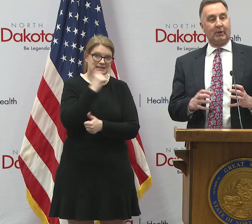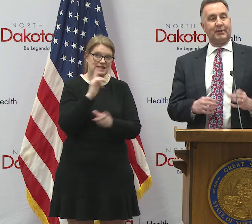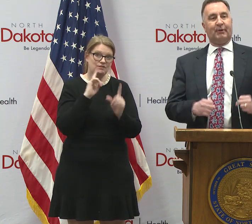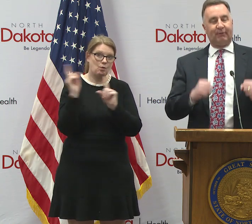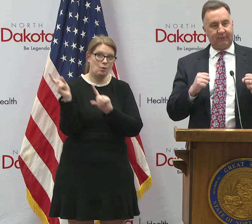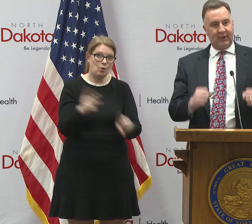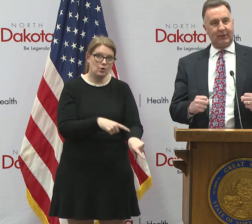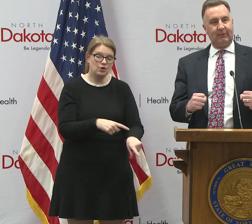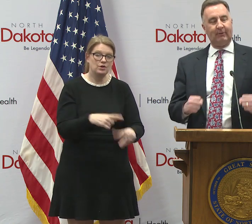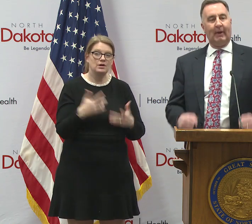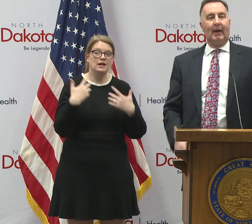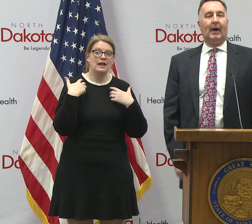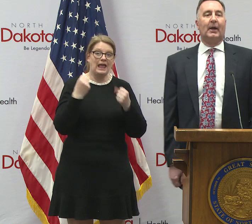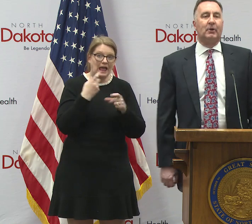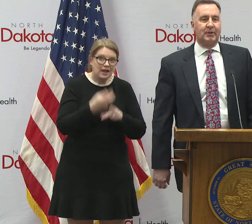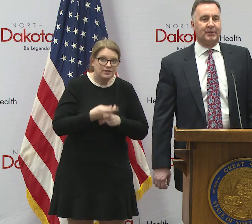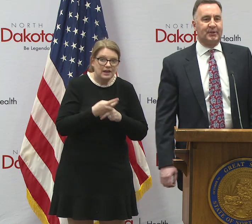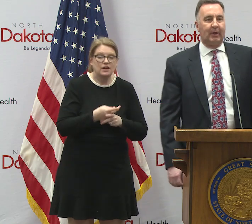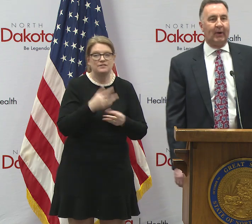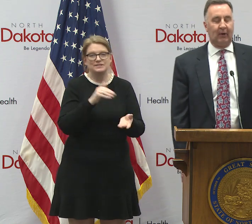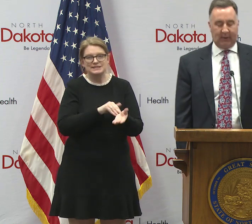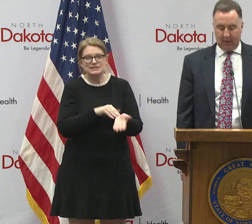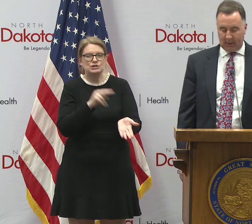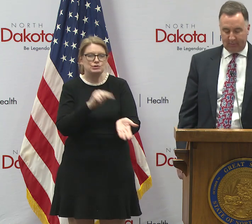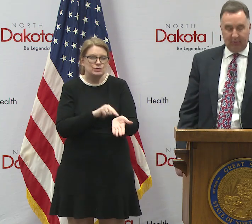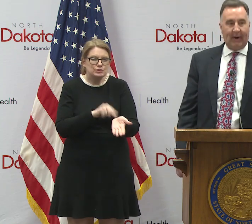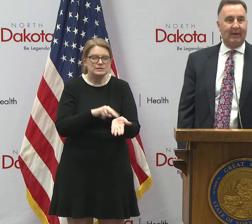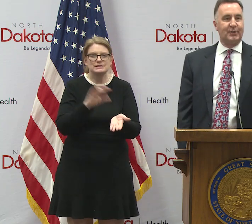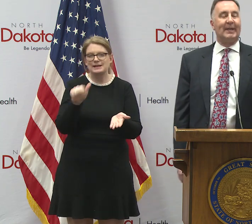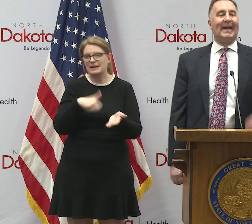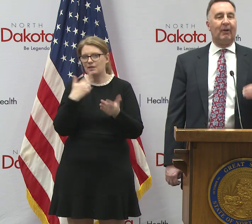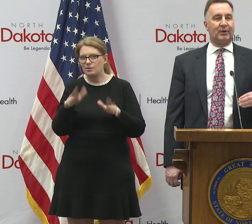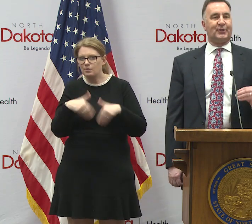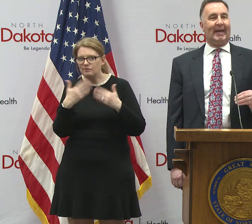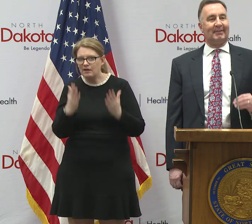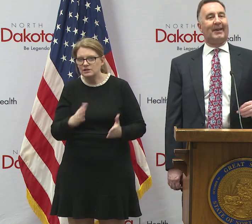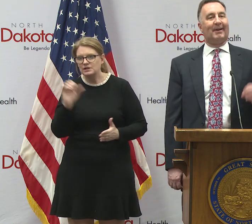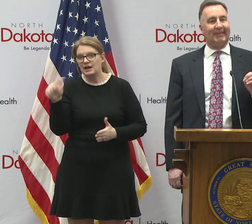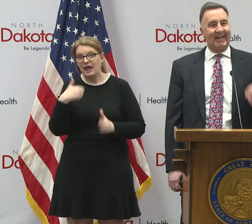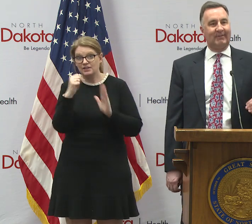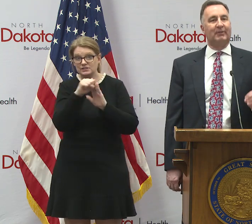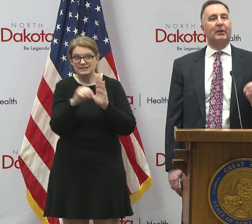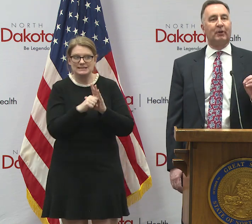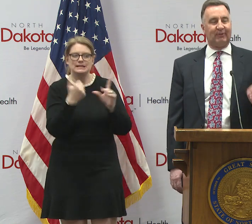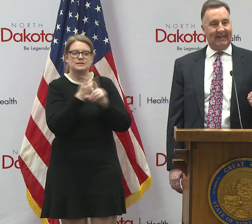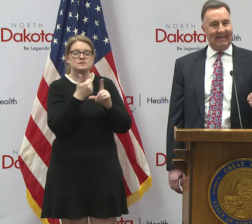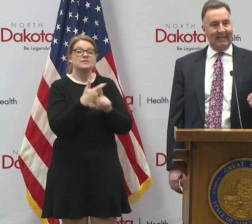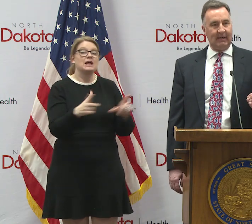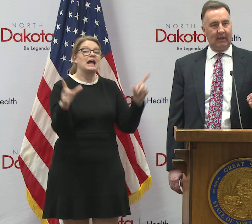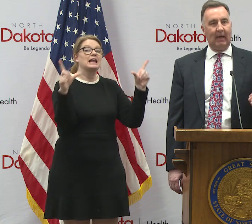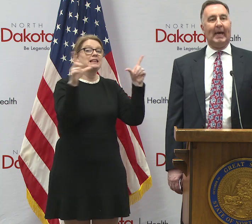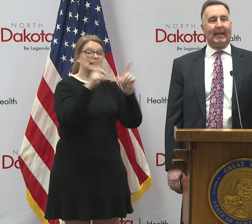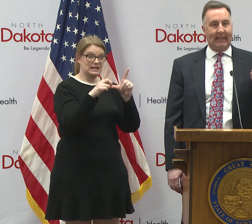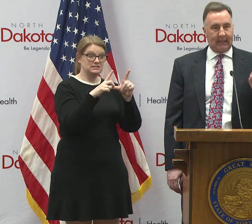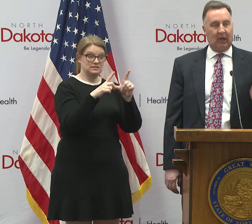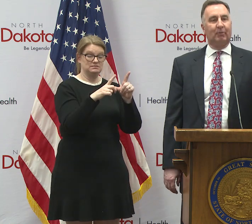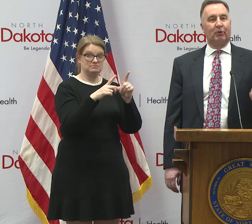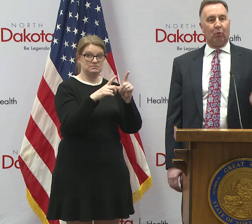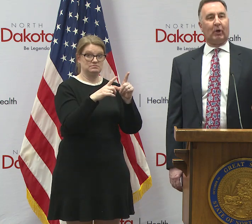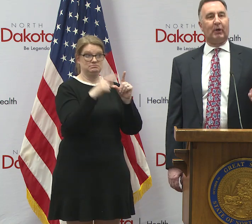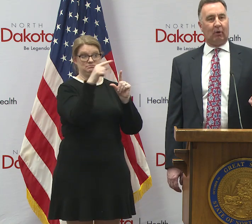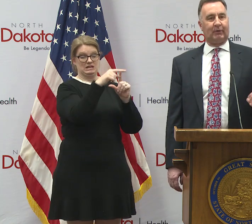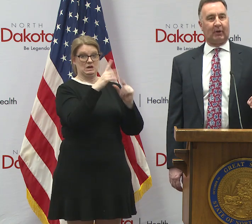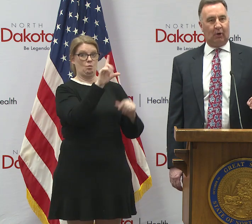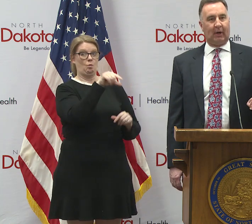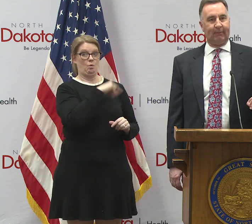healthcare workers, physicians, nurses, and other healthcare providers in other states that are licensed in good standing can come